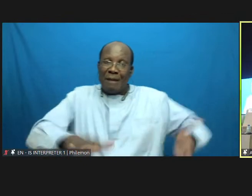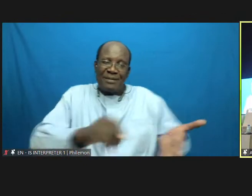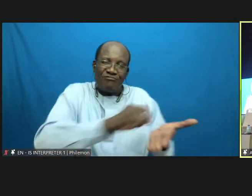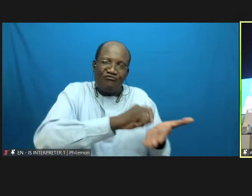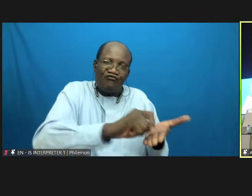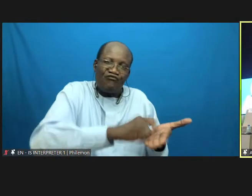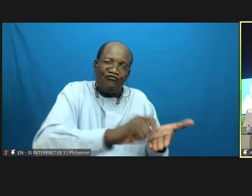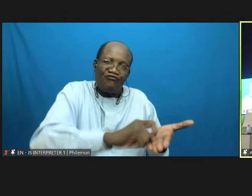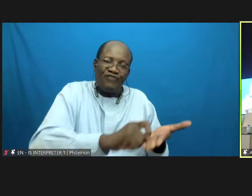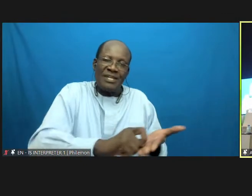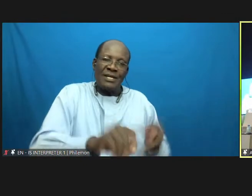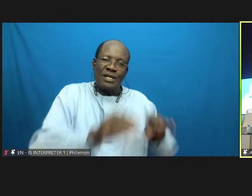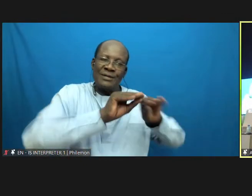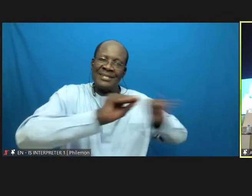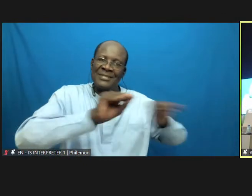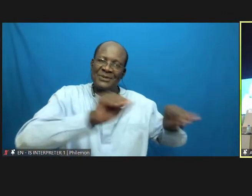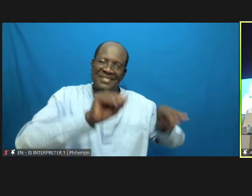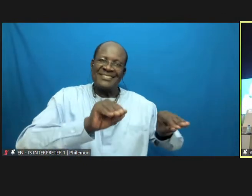Education